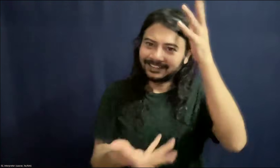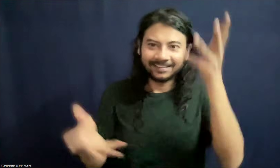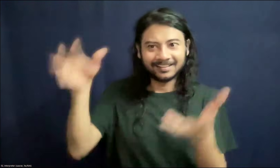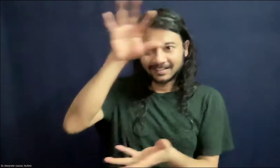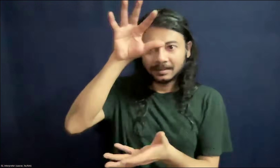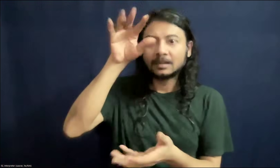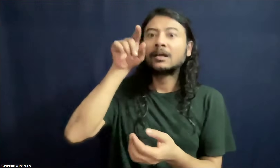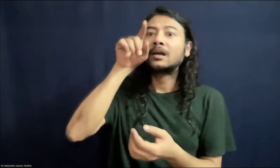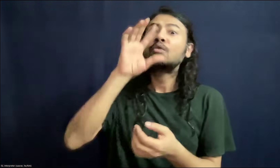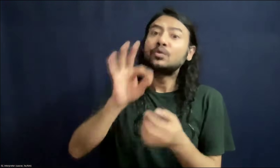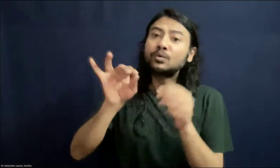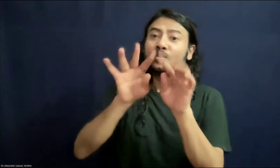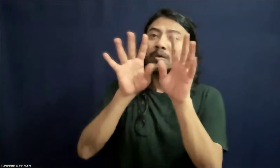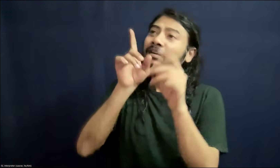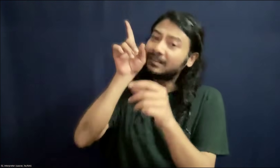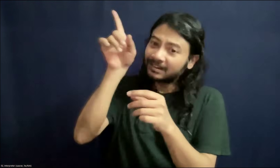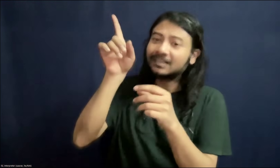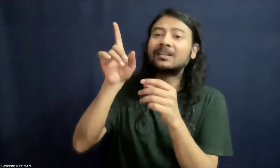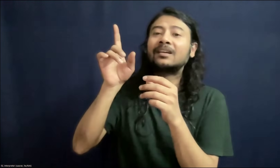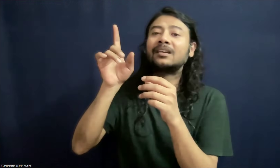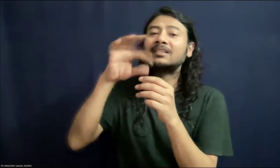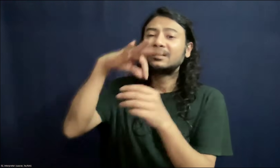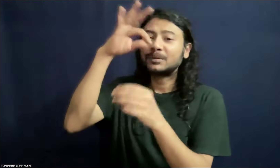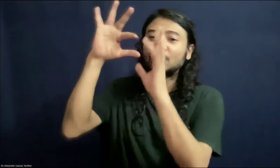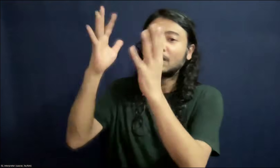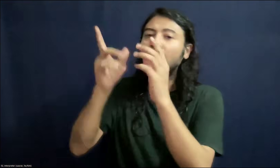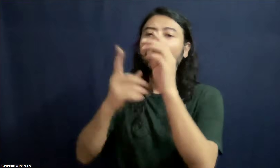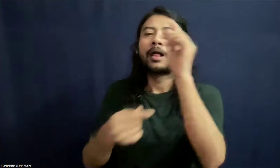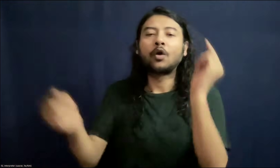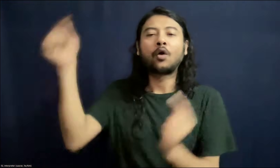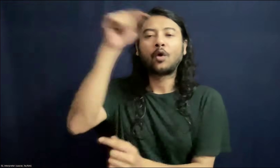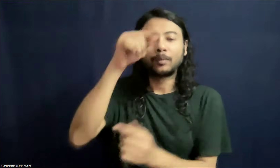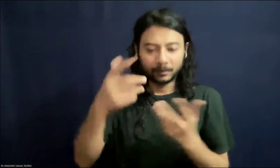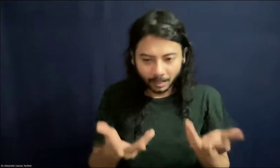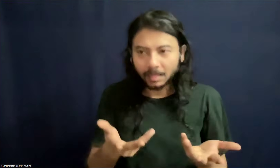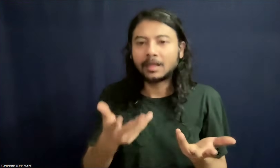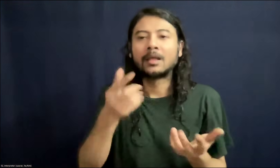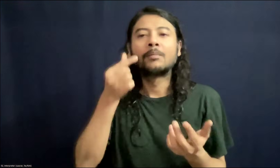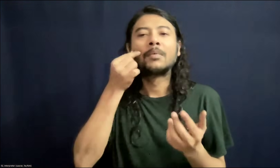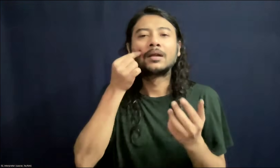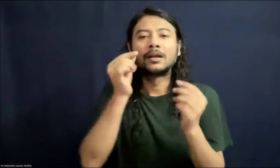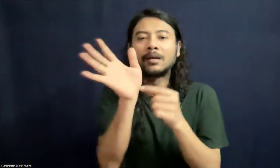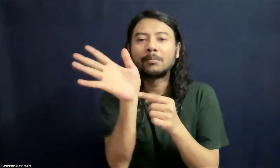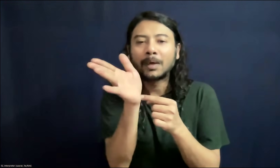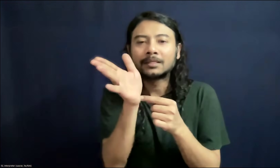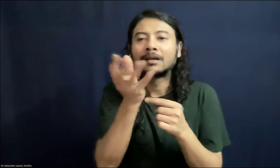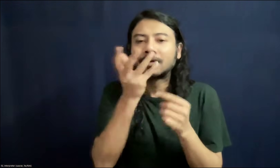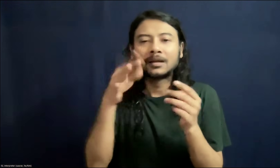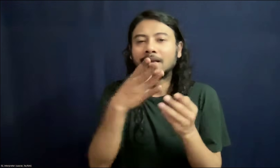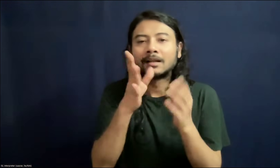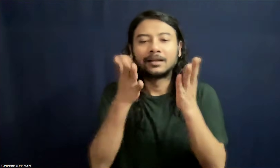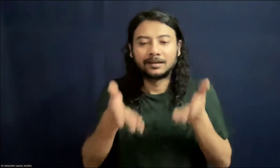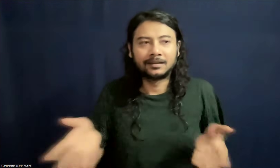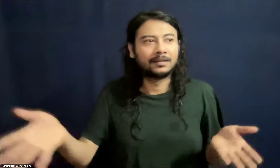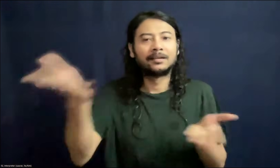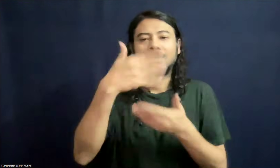world, right? So then Krishna says, although all the souls, whether it is in